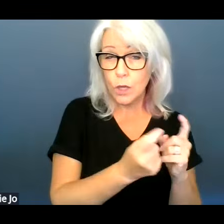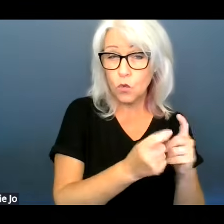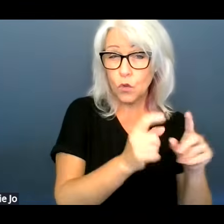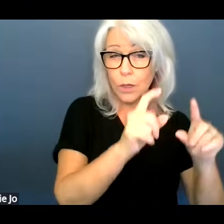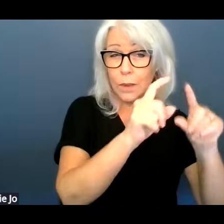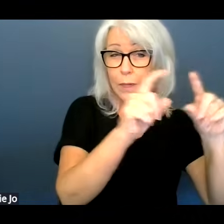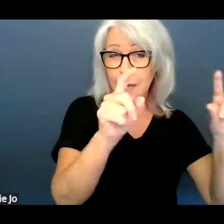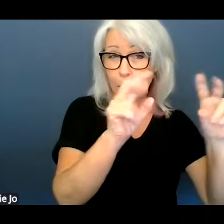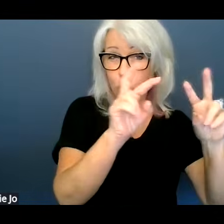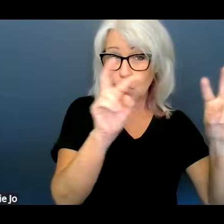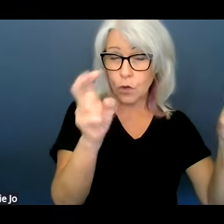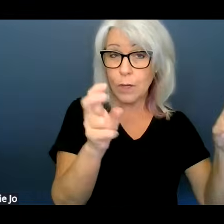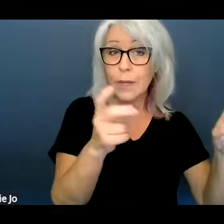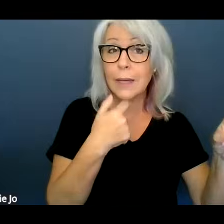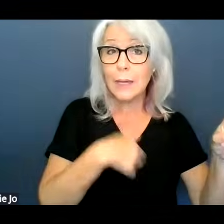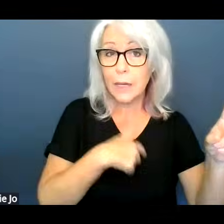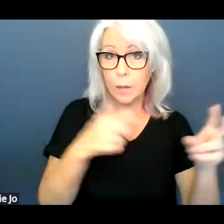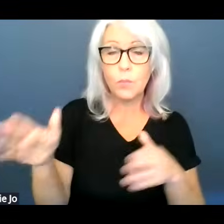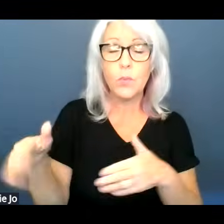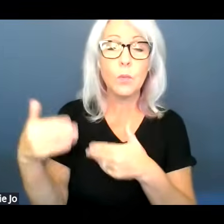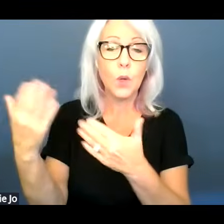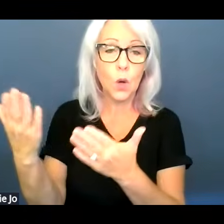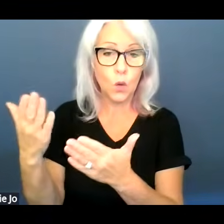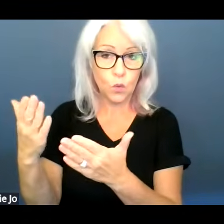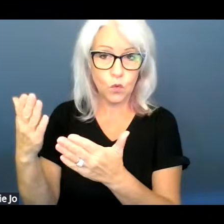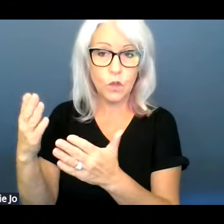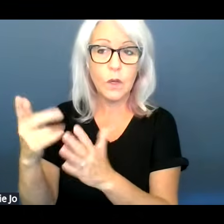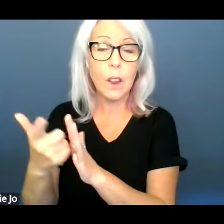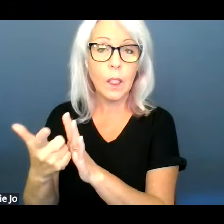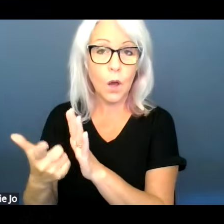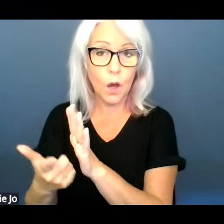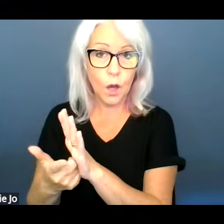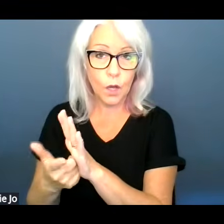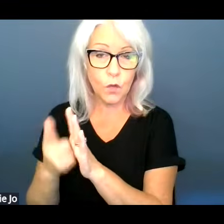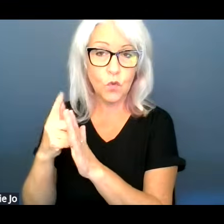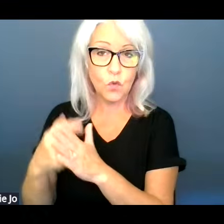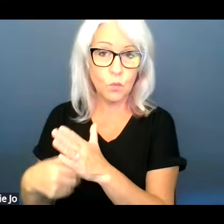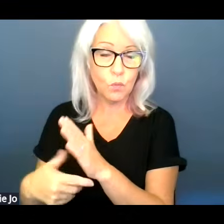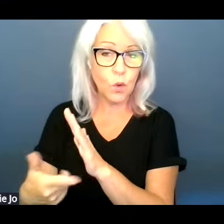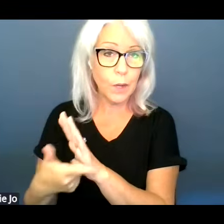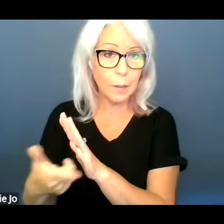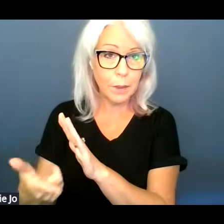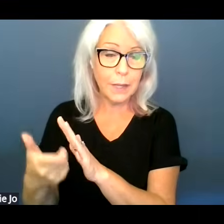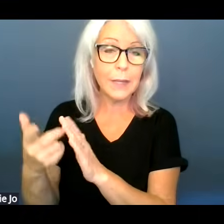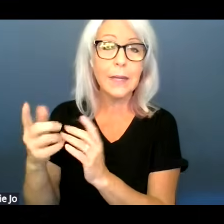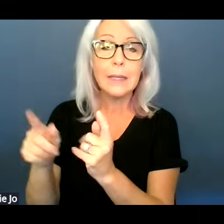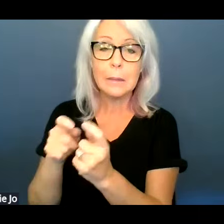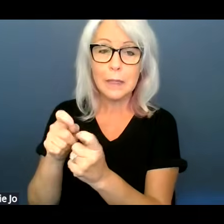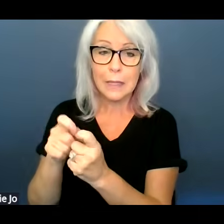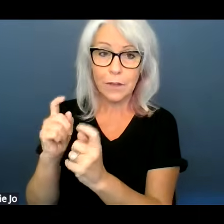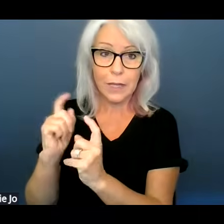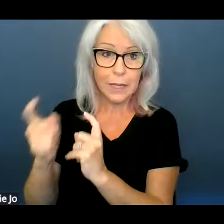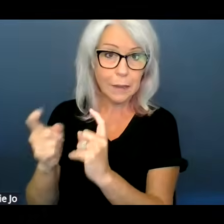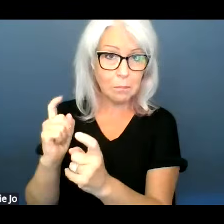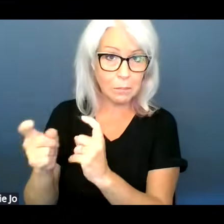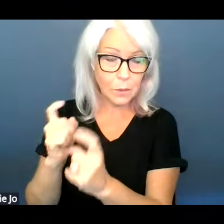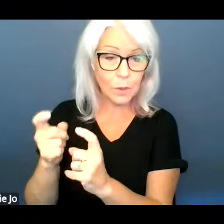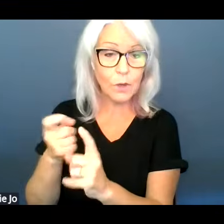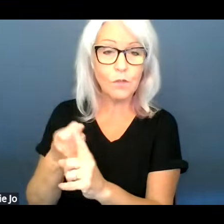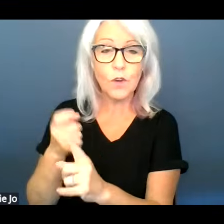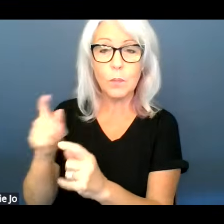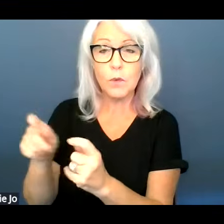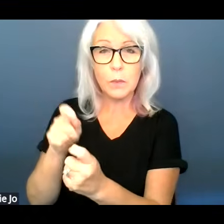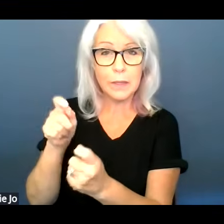a proposed initiated law to prohibit, excuse me, campaign contributions from certain regulated utilities and